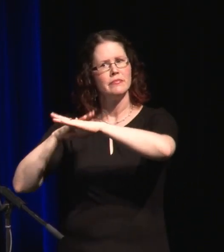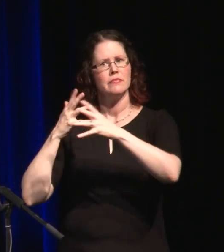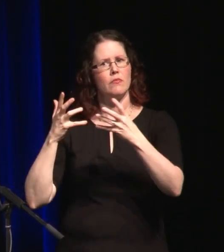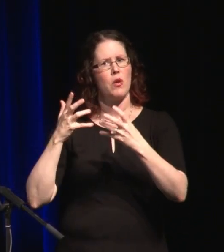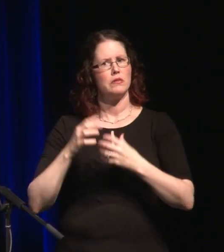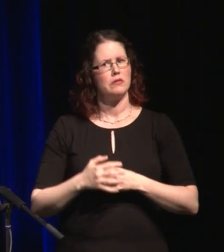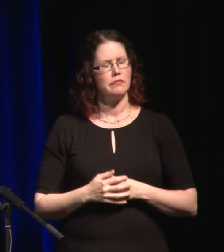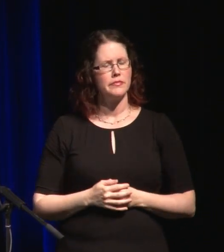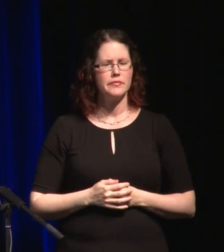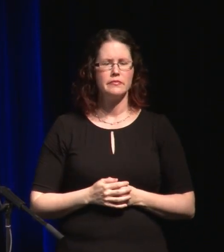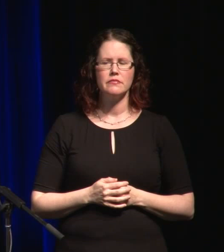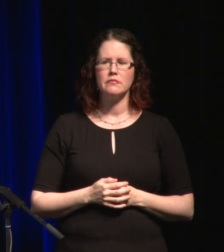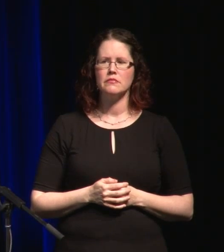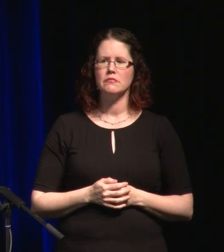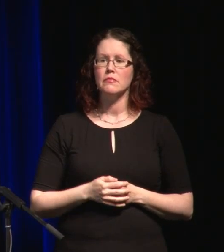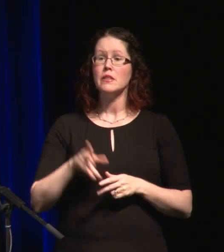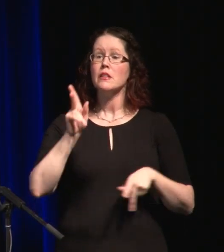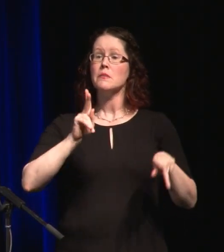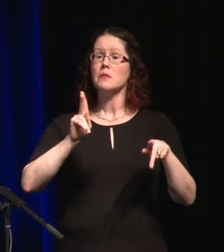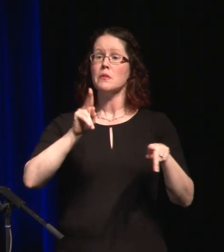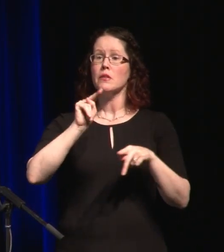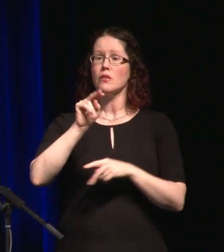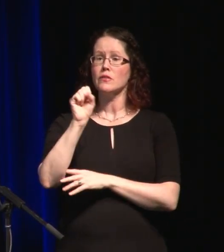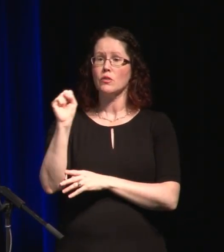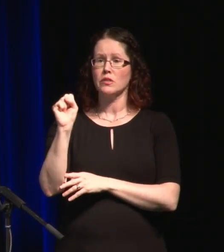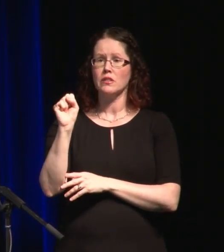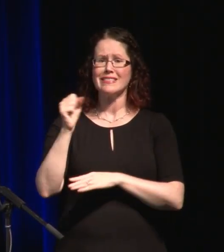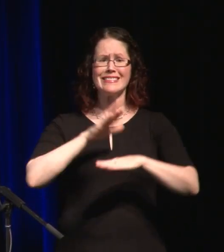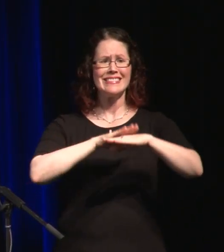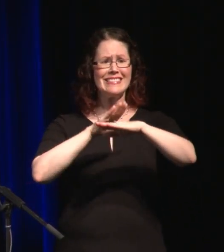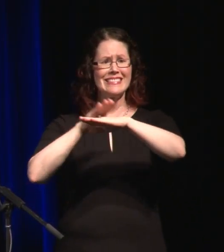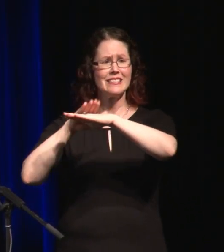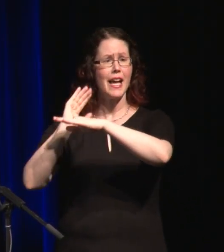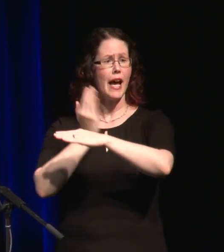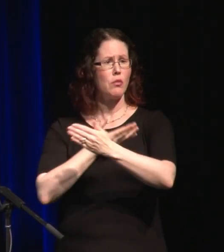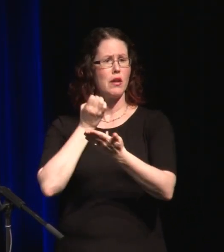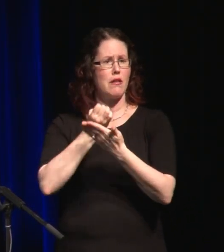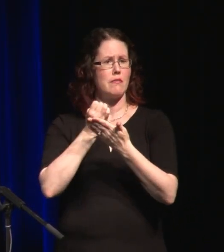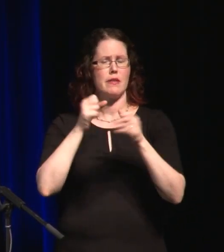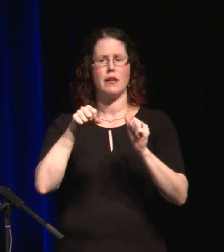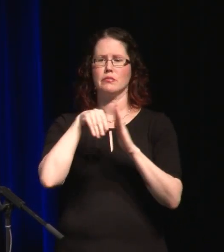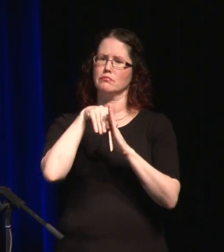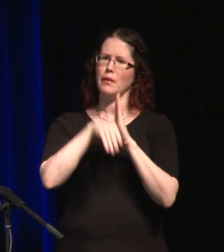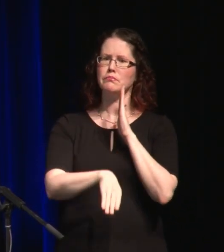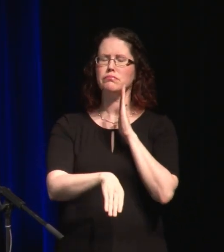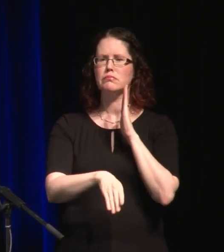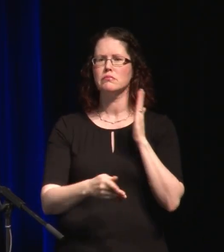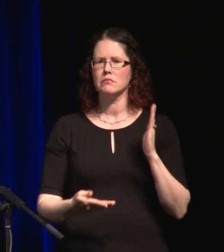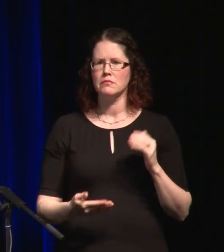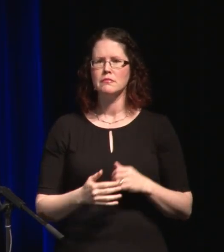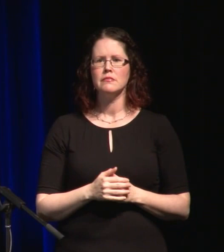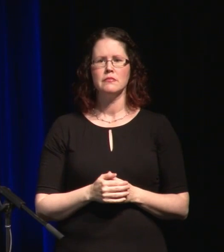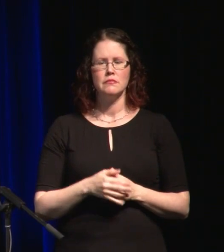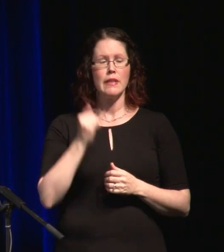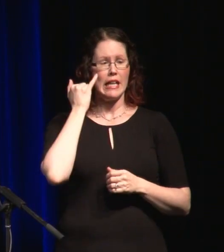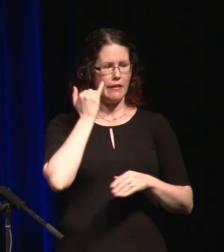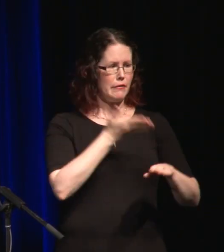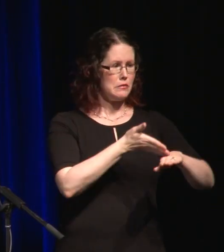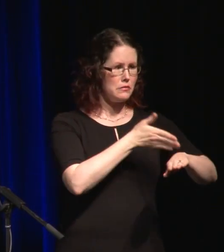Nova Scotians that we're about to go over an economic cliff, and a slight course correction here and